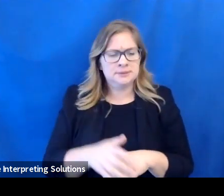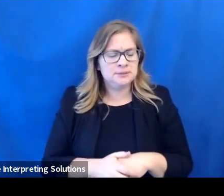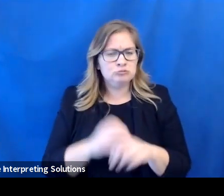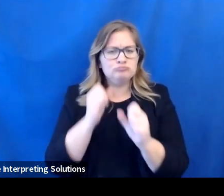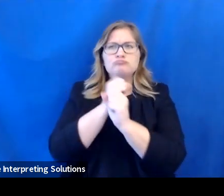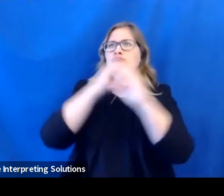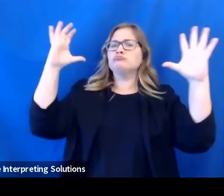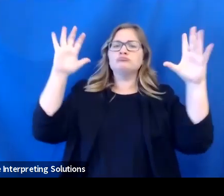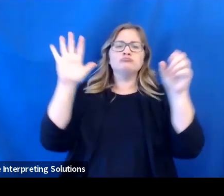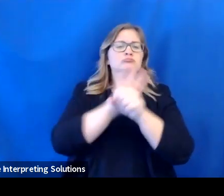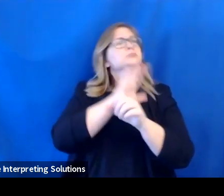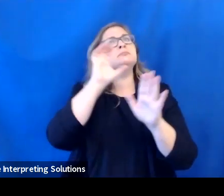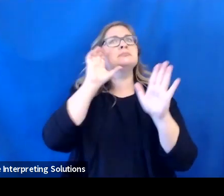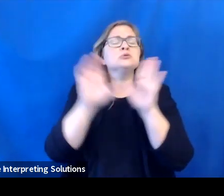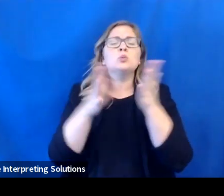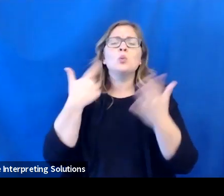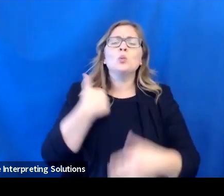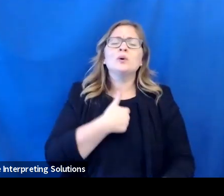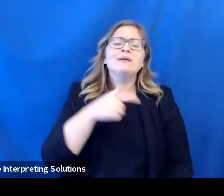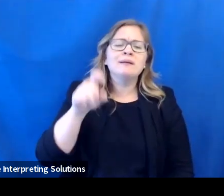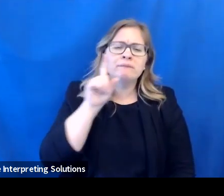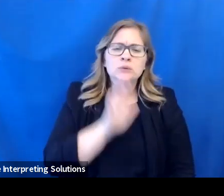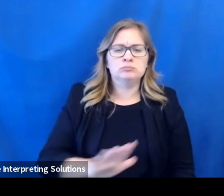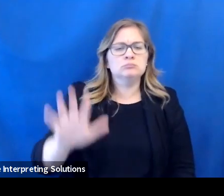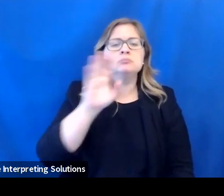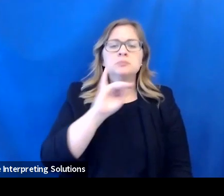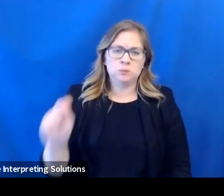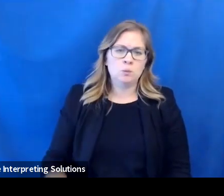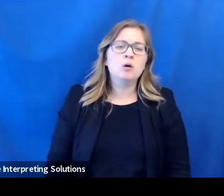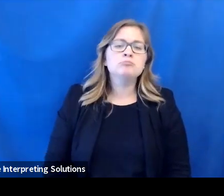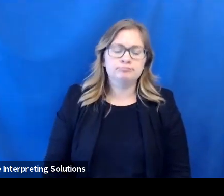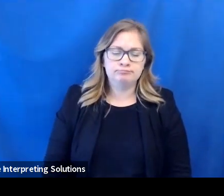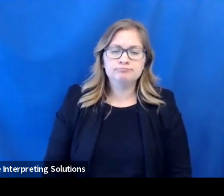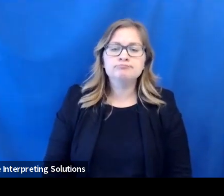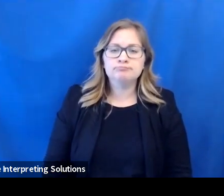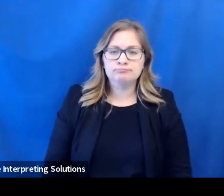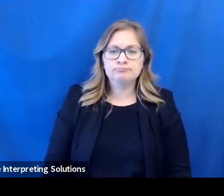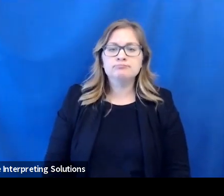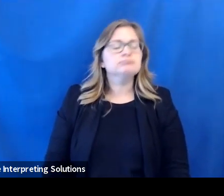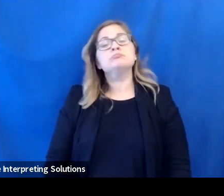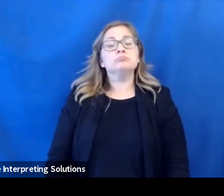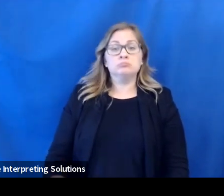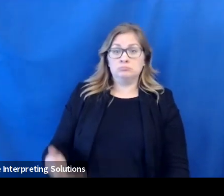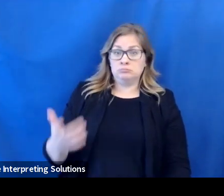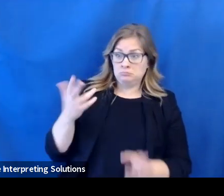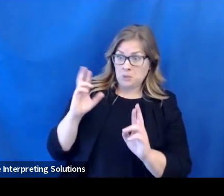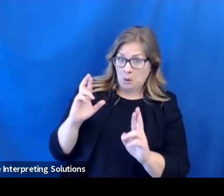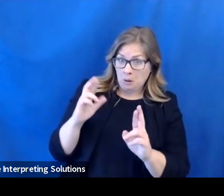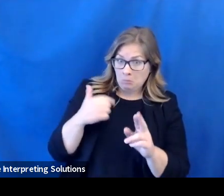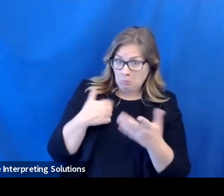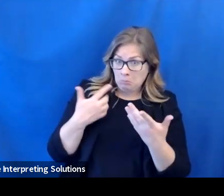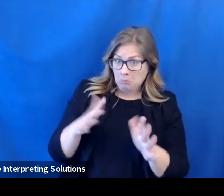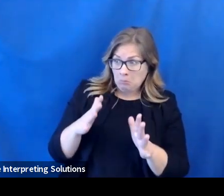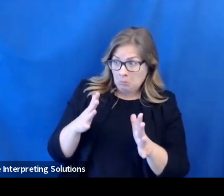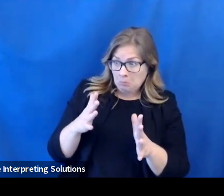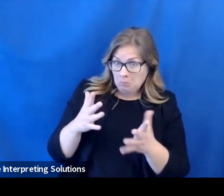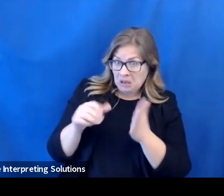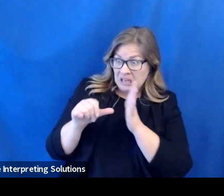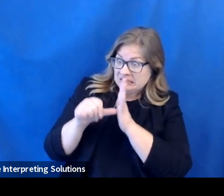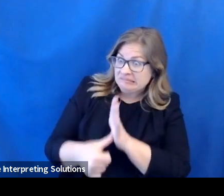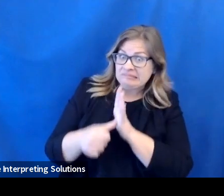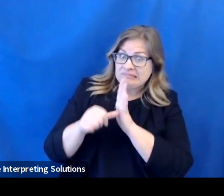state level. So, Jan, I hope I echoed loudly enough your don't get a false sense of security message here. So I'll turn it to